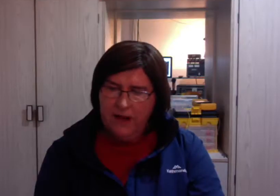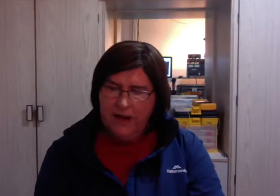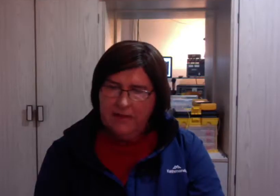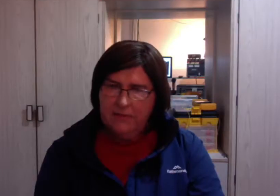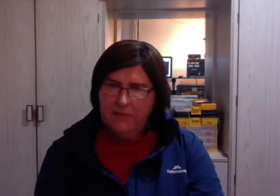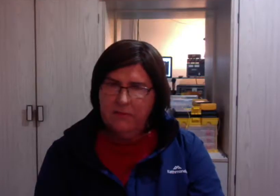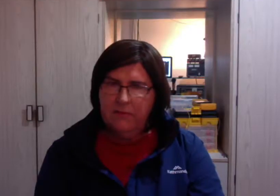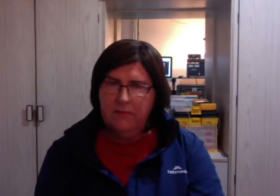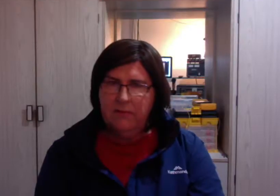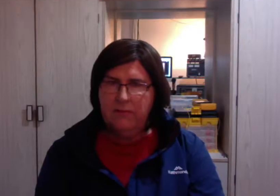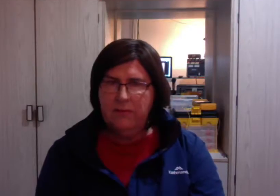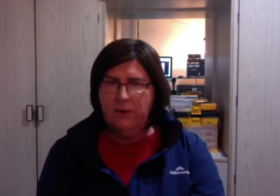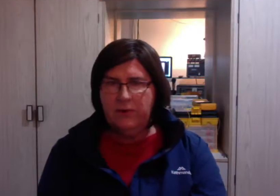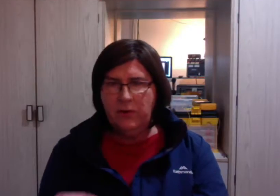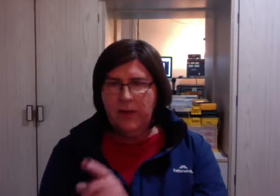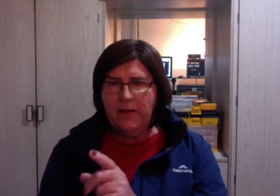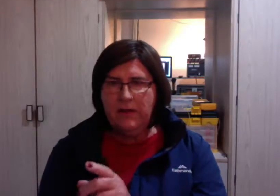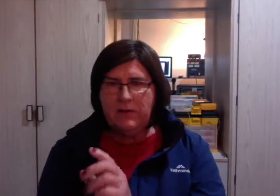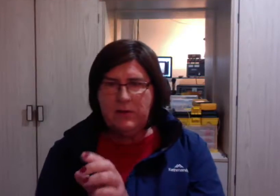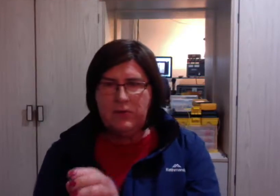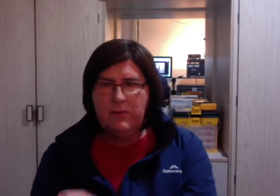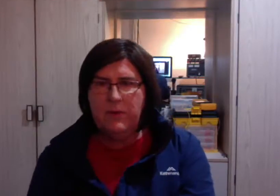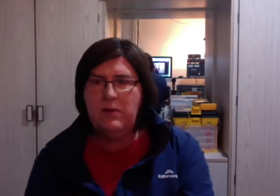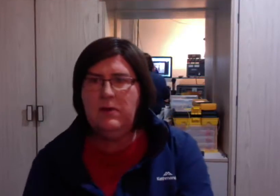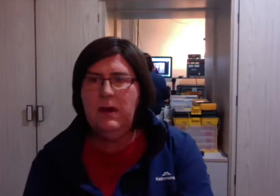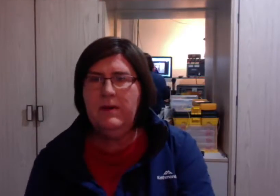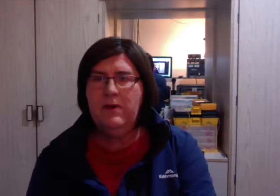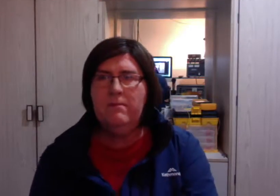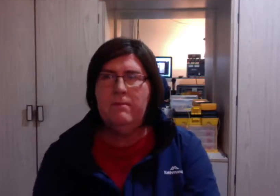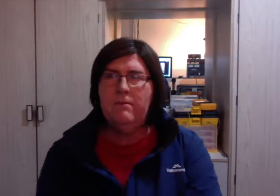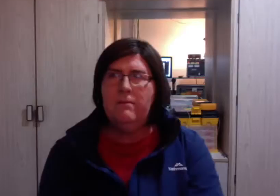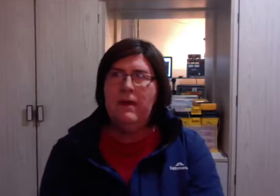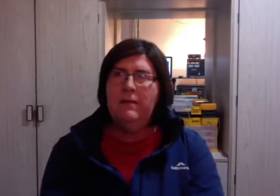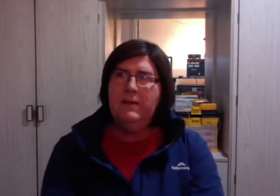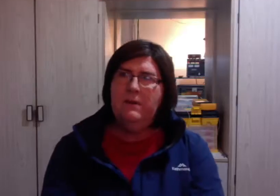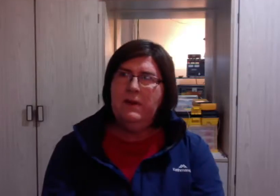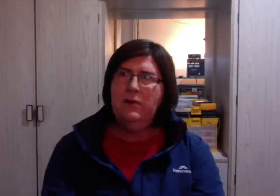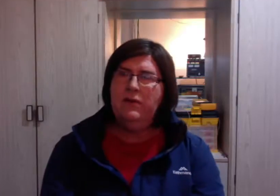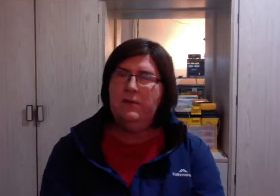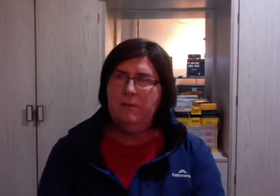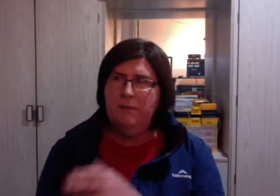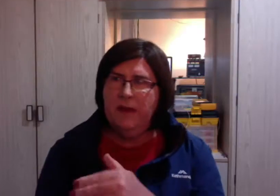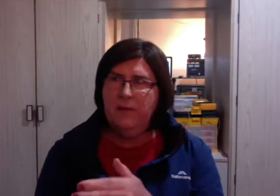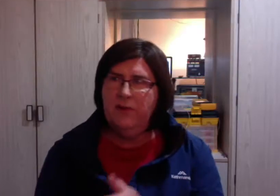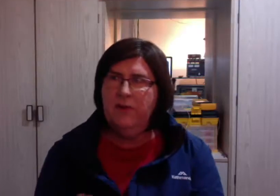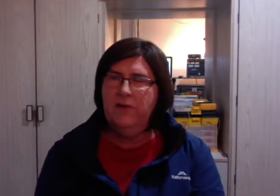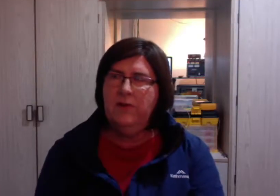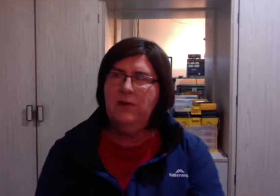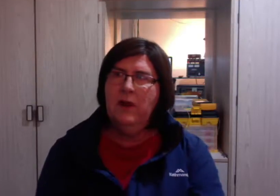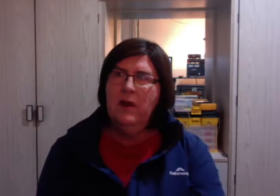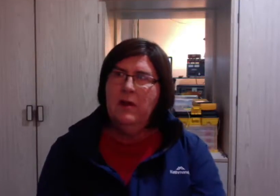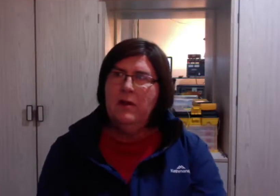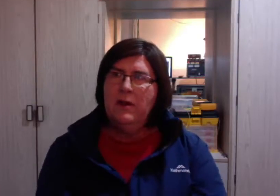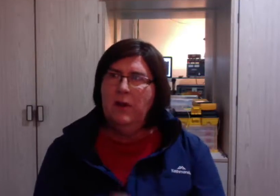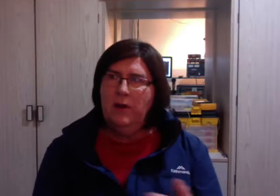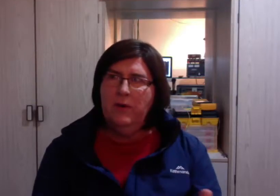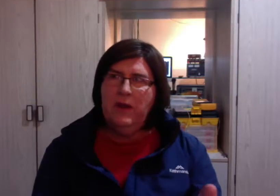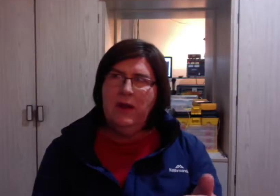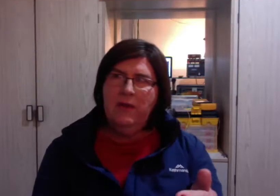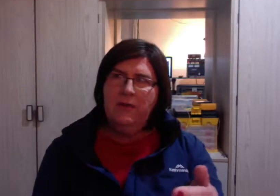deflate. I'll talk about the trip that you're coming on, Meg, because it will make more sense to you. We go down the